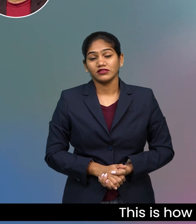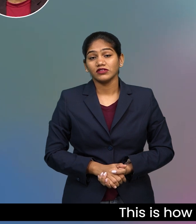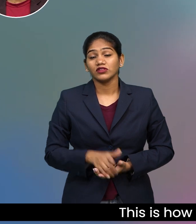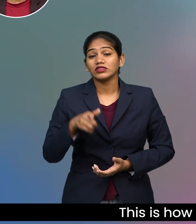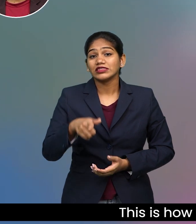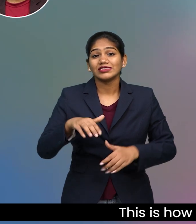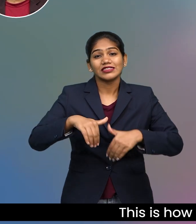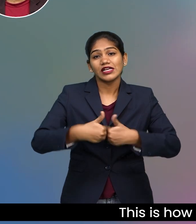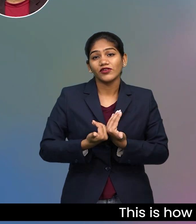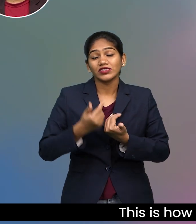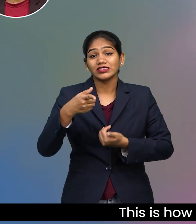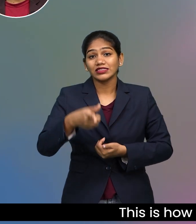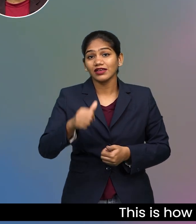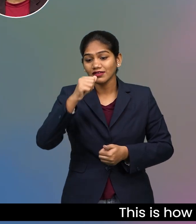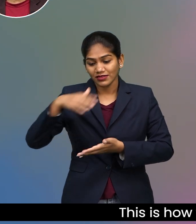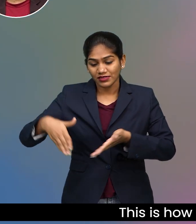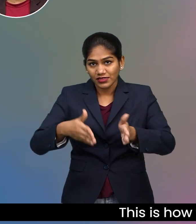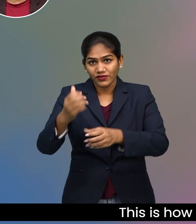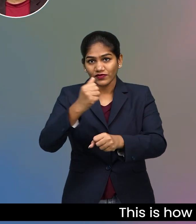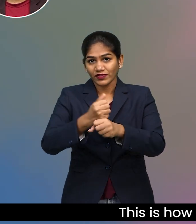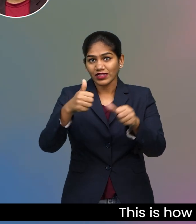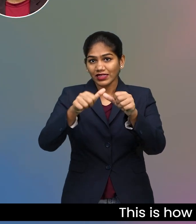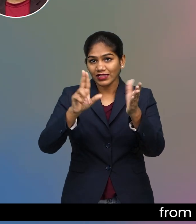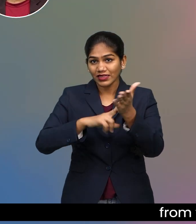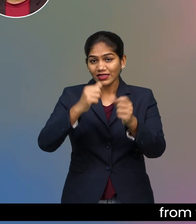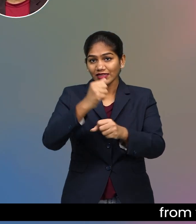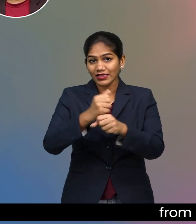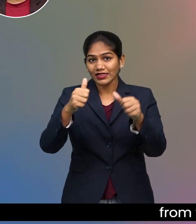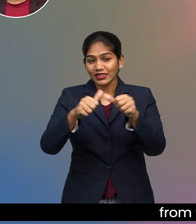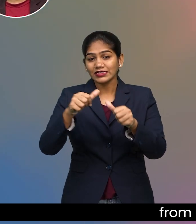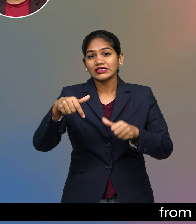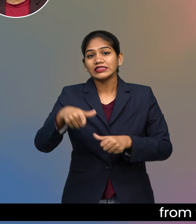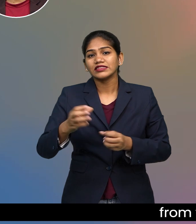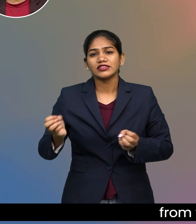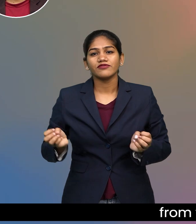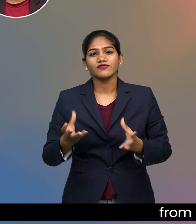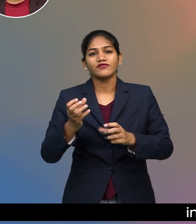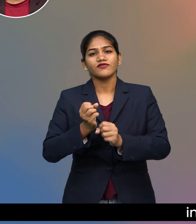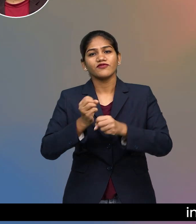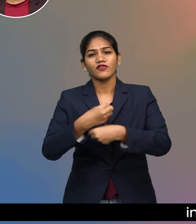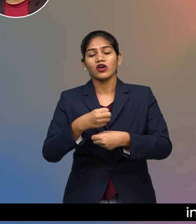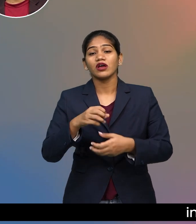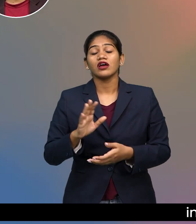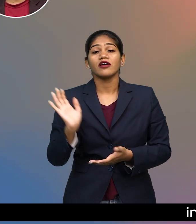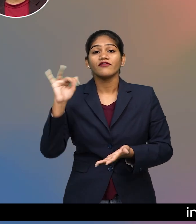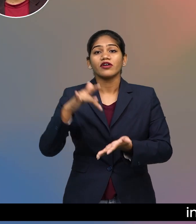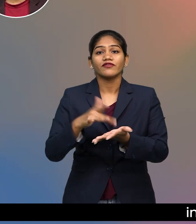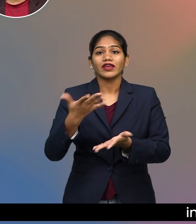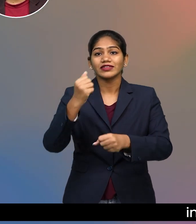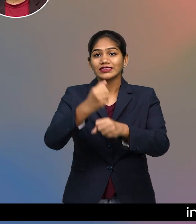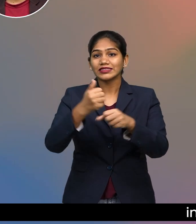This is how the river Ganga is formed from the Gangotri Glacier in the